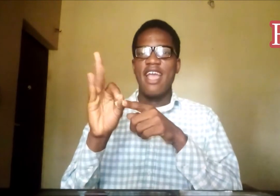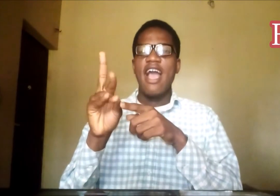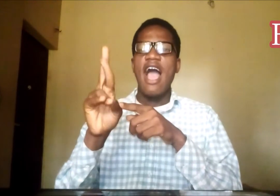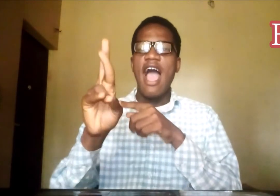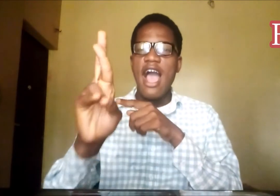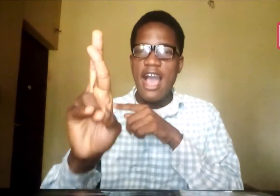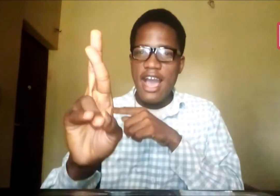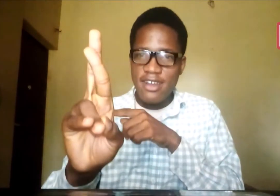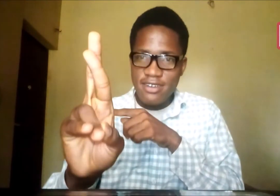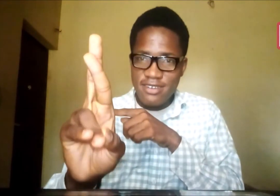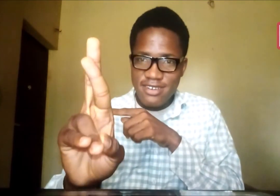R